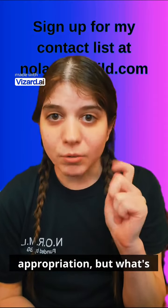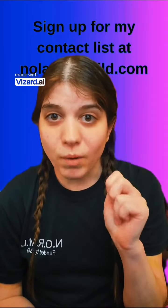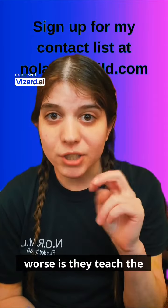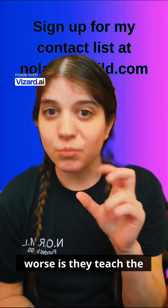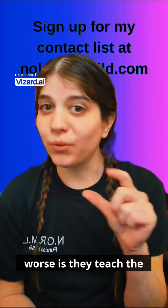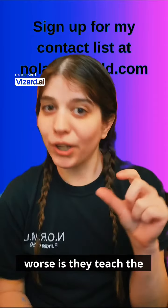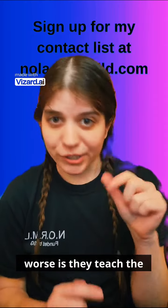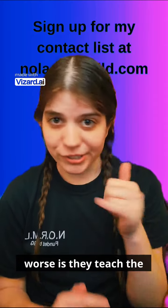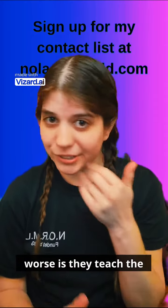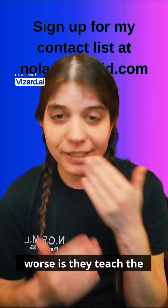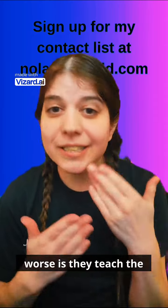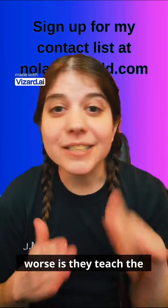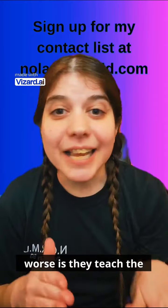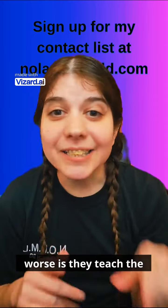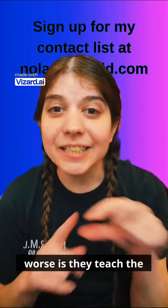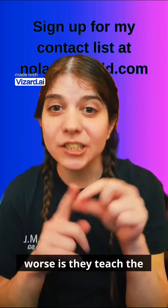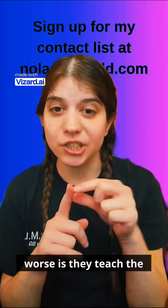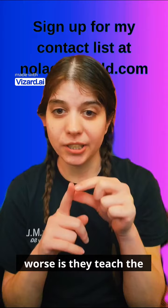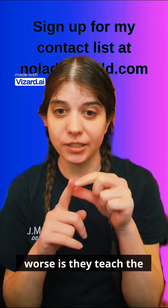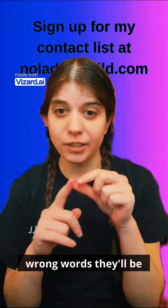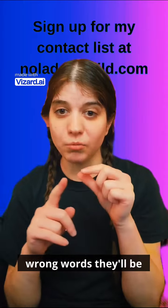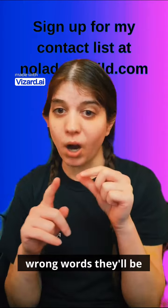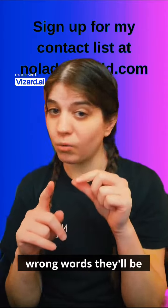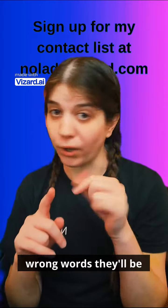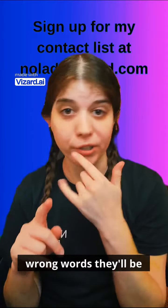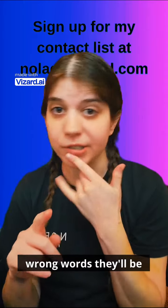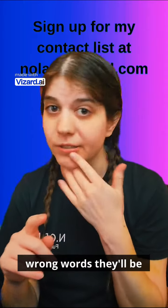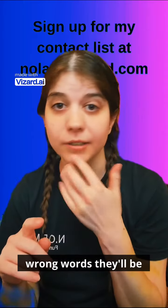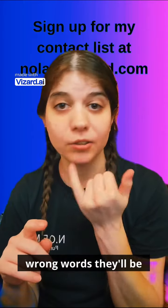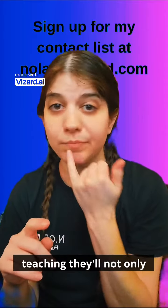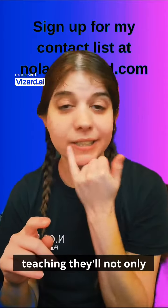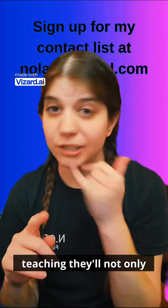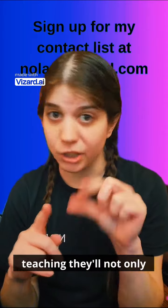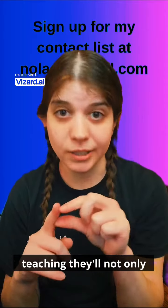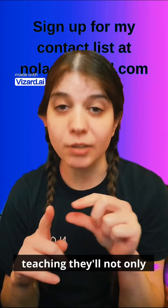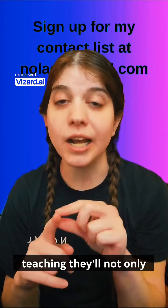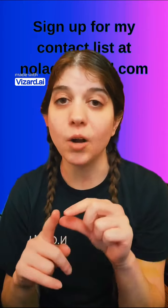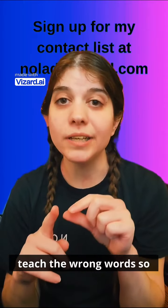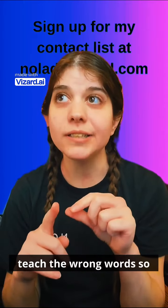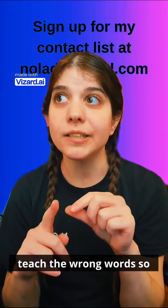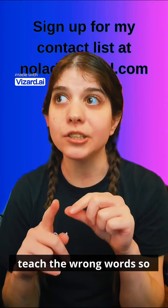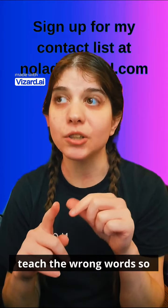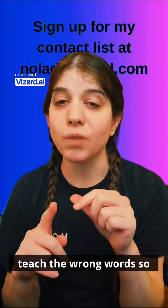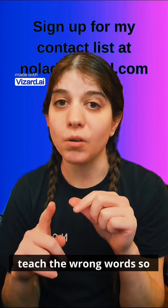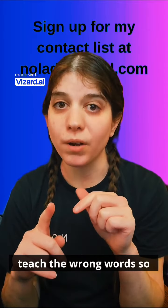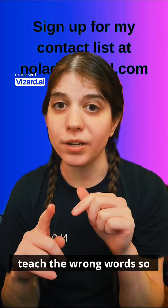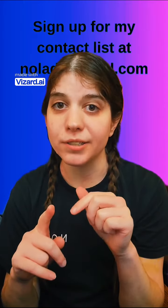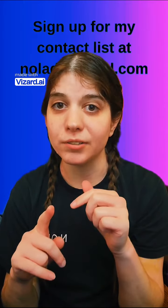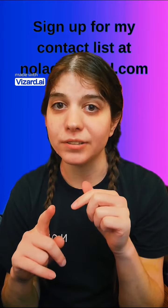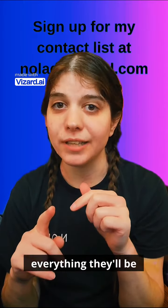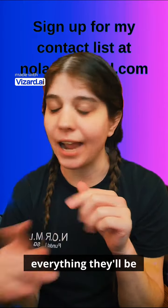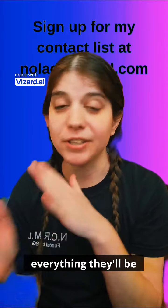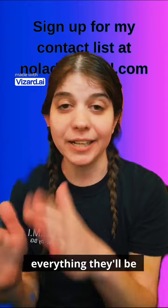what's worse is they teach the wrong words. They'll not only teach the wrong words, so everything they'll be